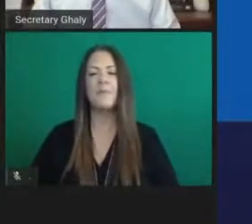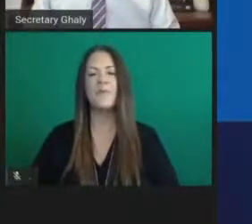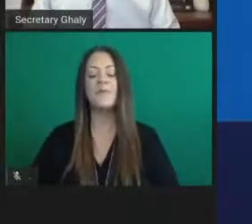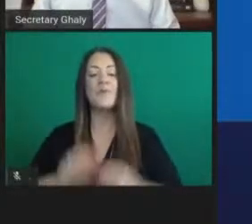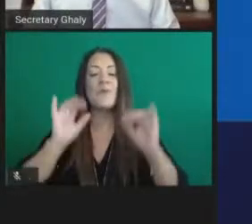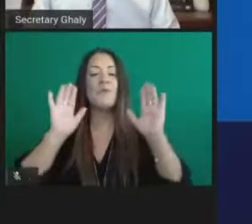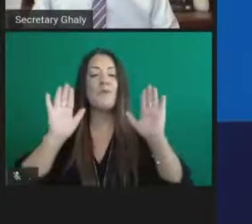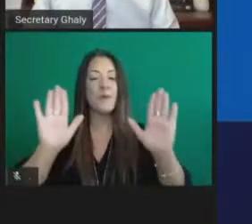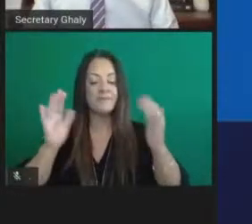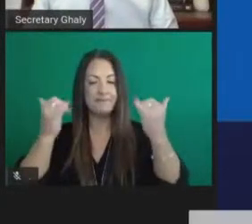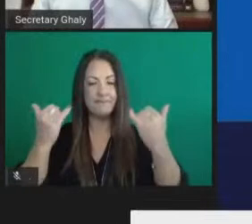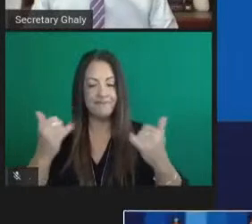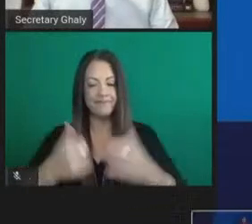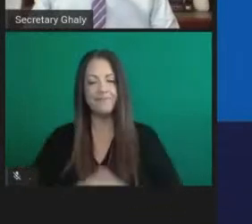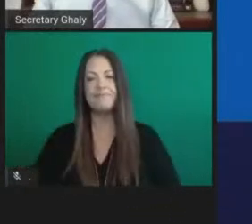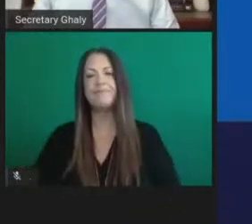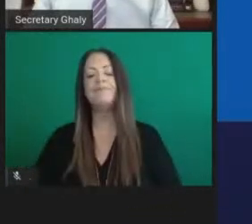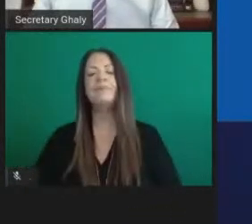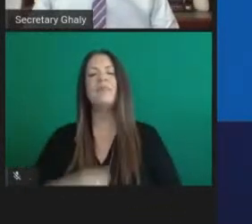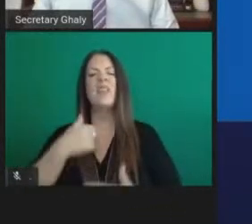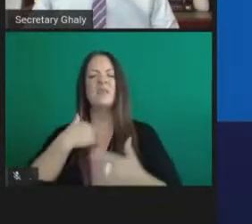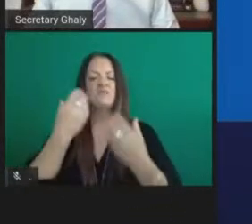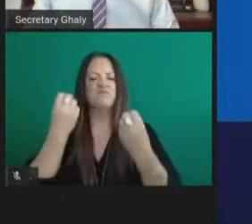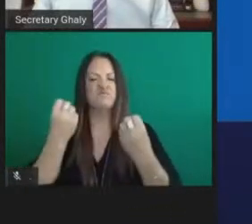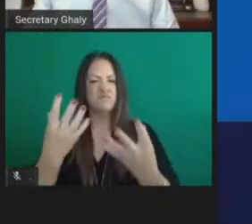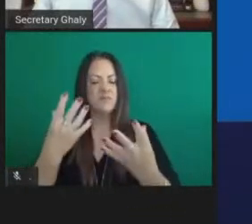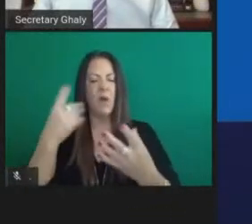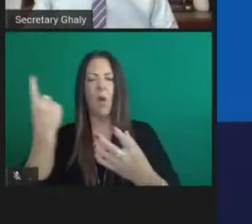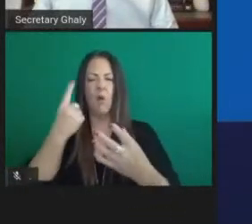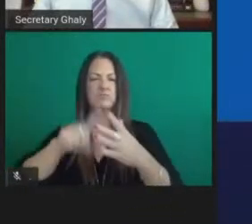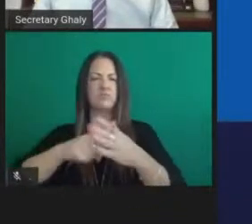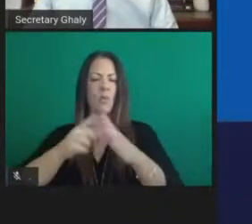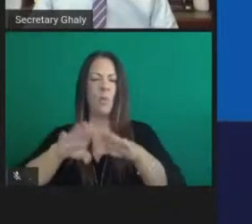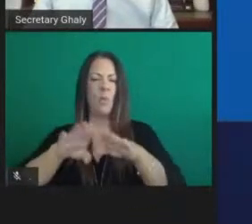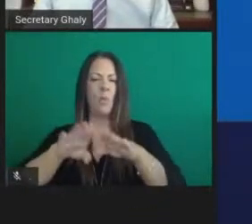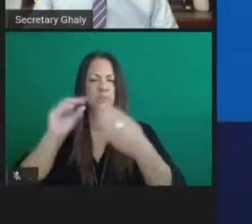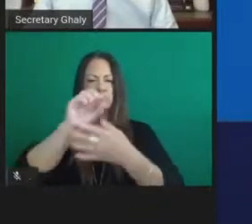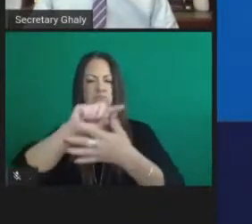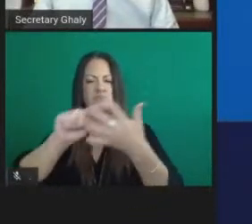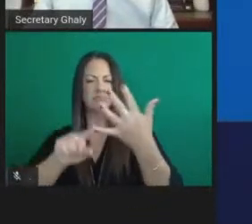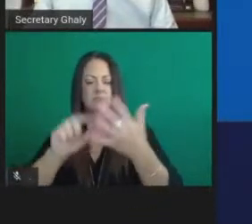Great, so starting with the numbers as we always do, today we're reporting